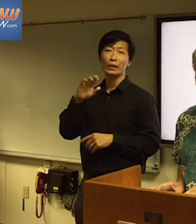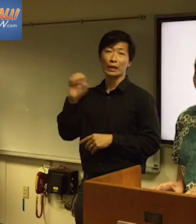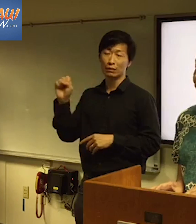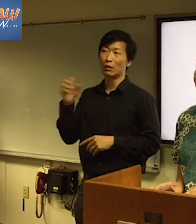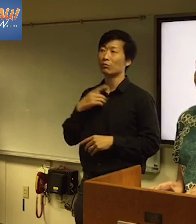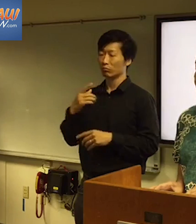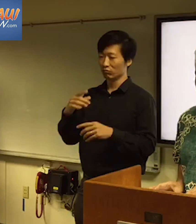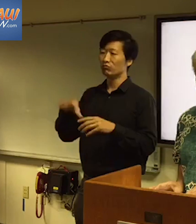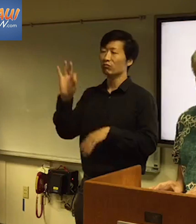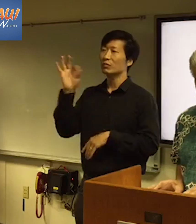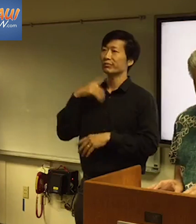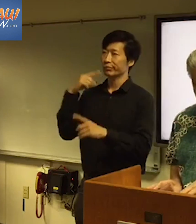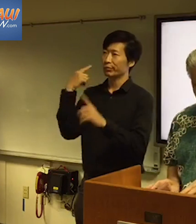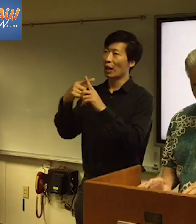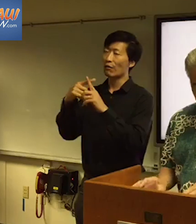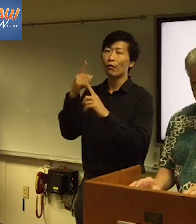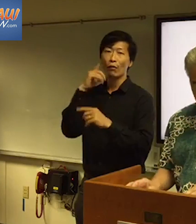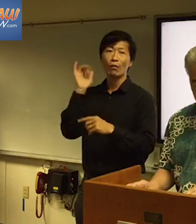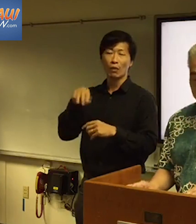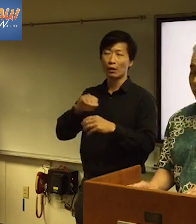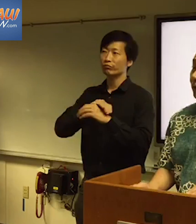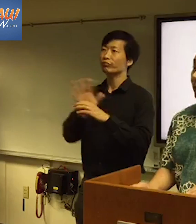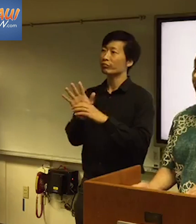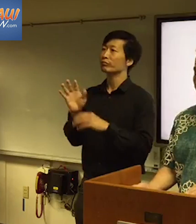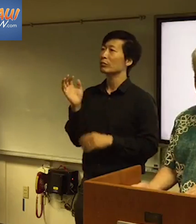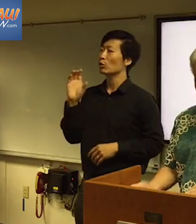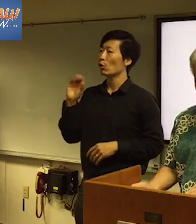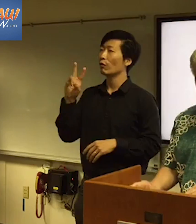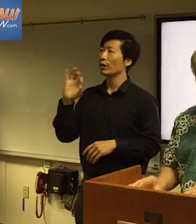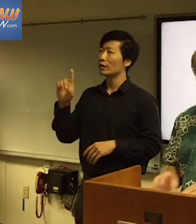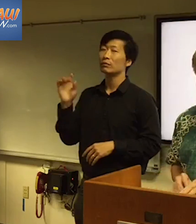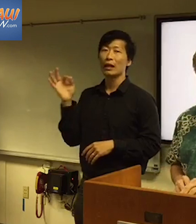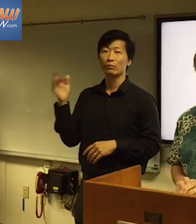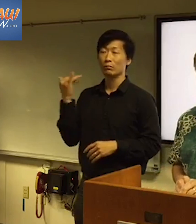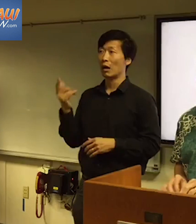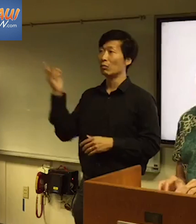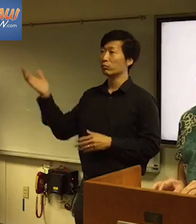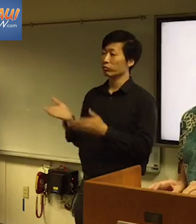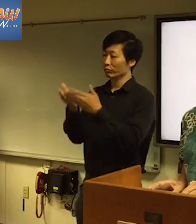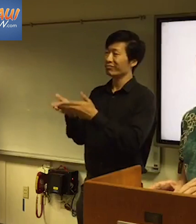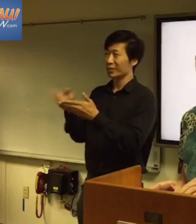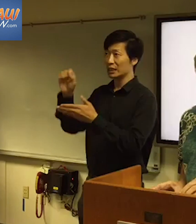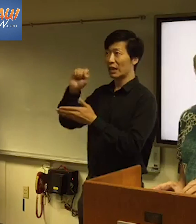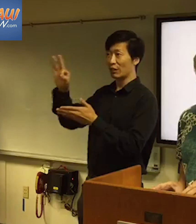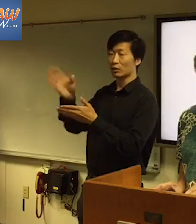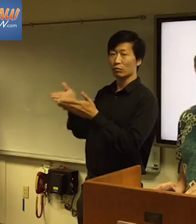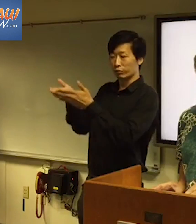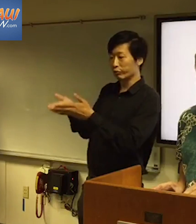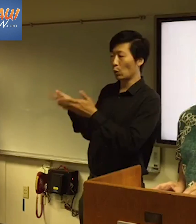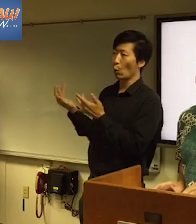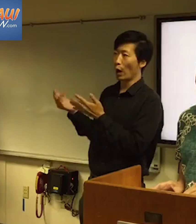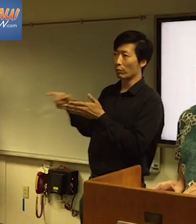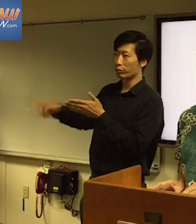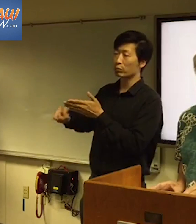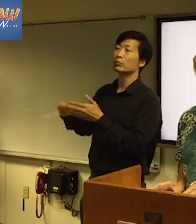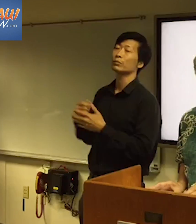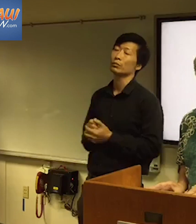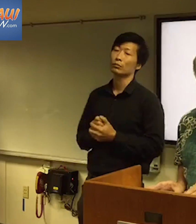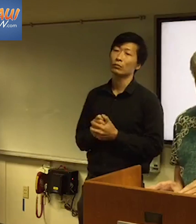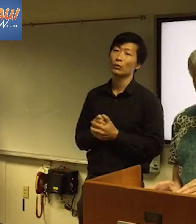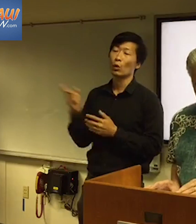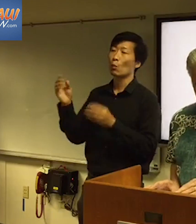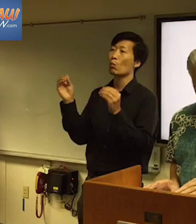As you know, we have been preparing for an eventual case. We are now able to test here in the